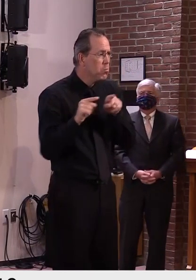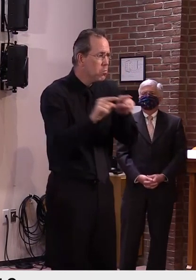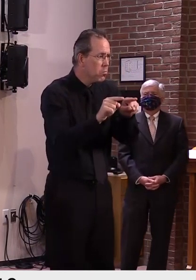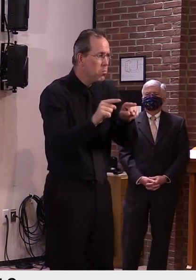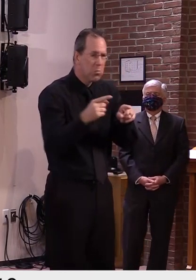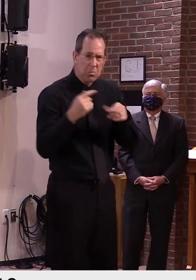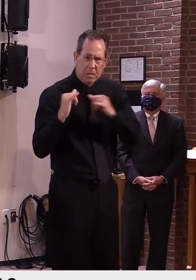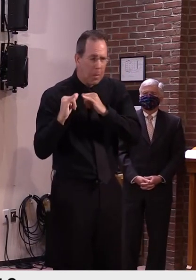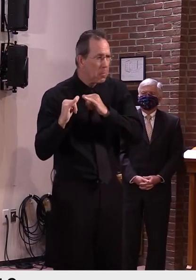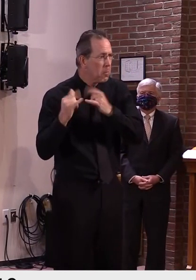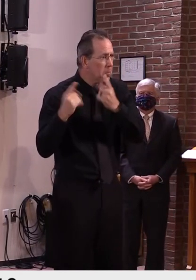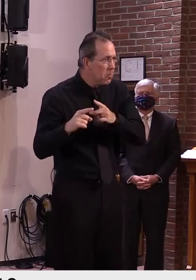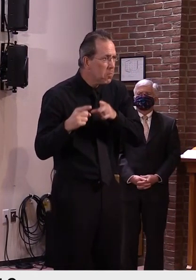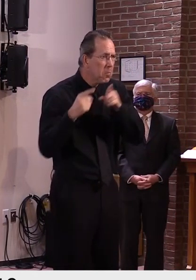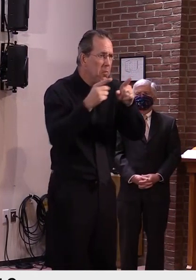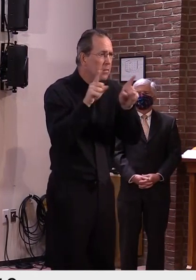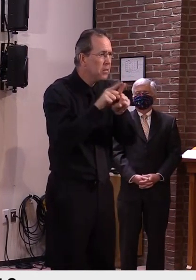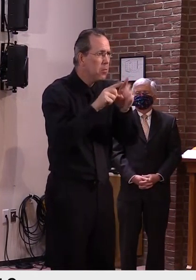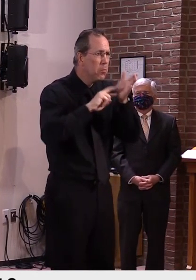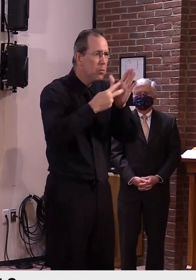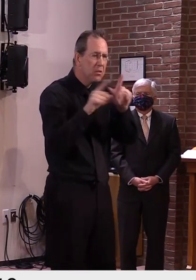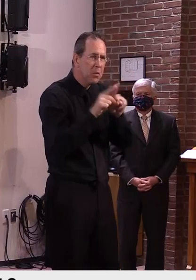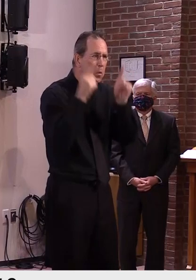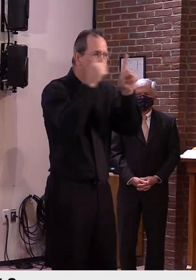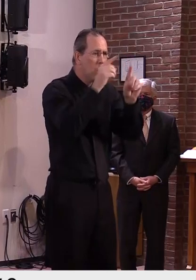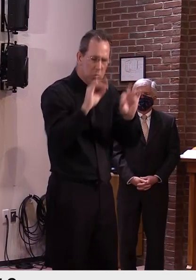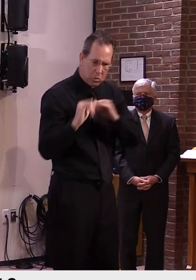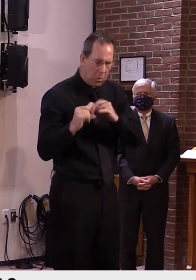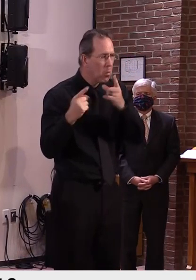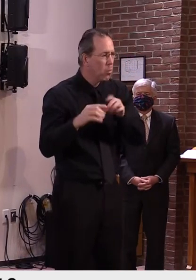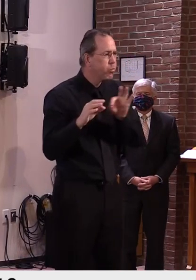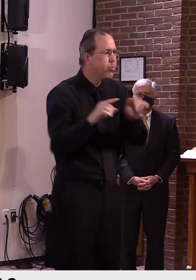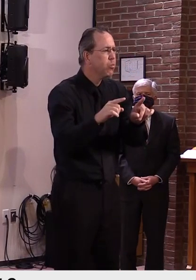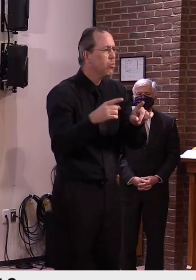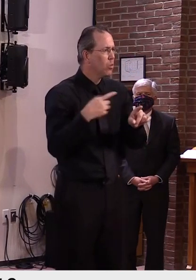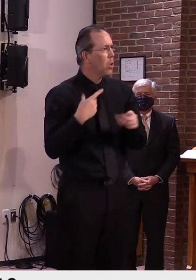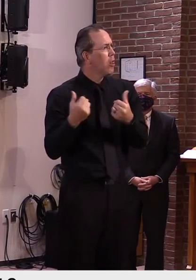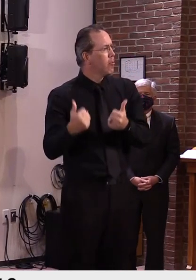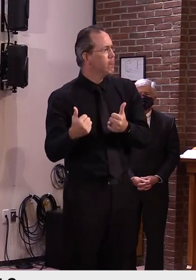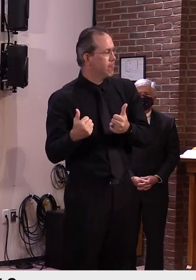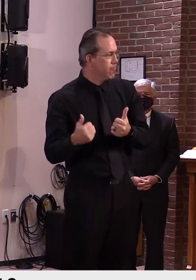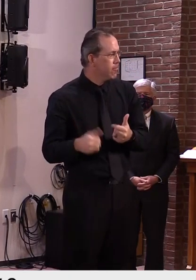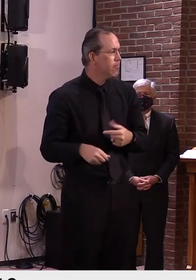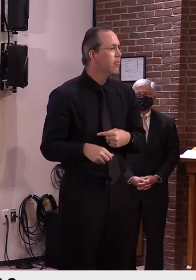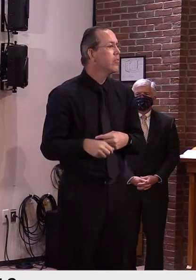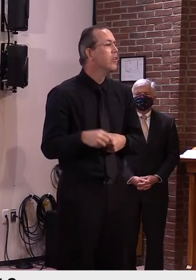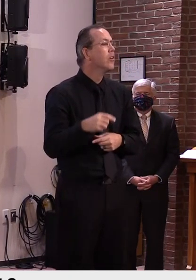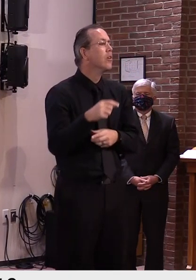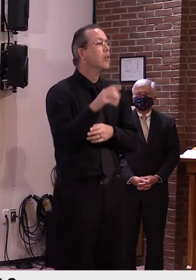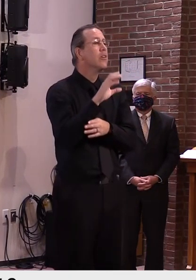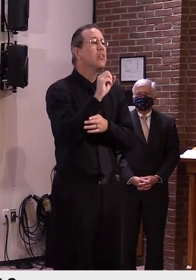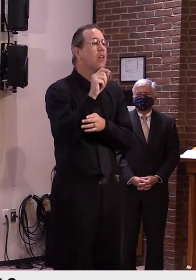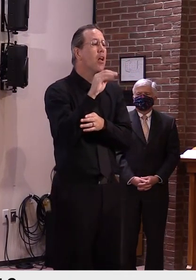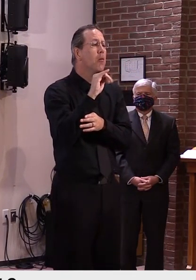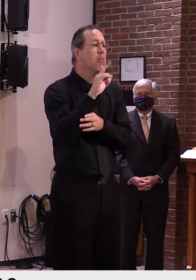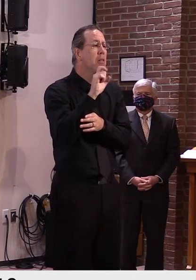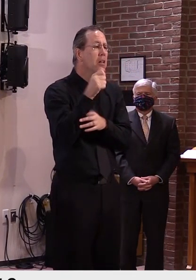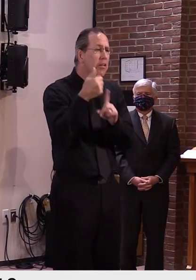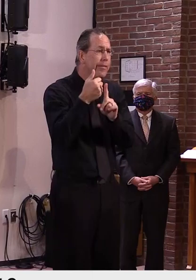of economic recovery. He's someone that I believe has lived this in his own